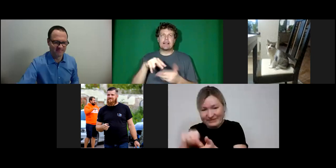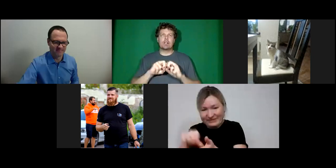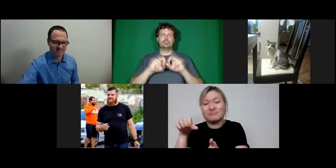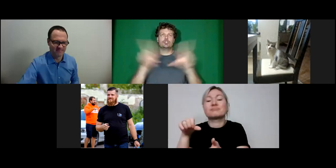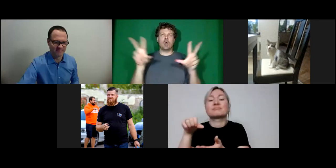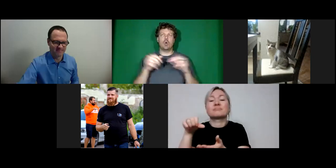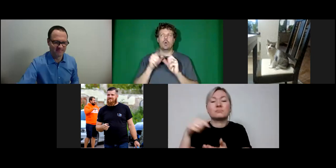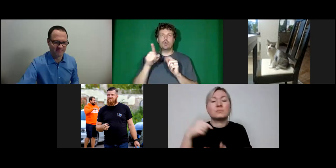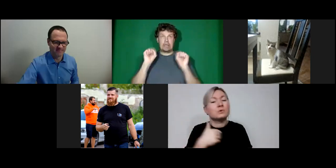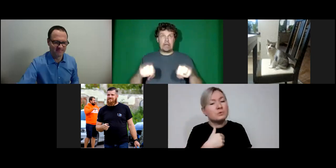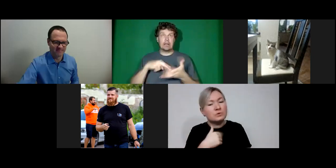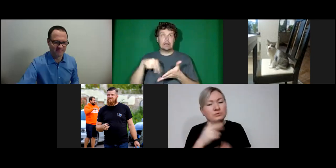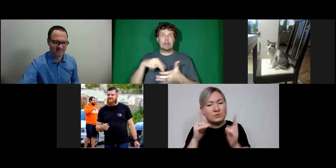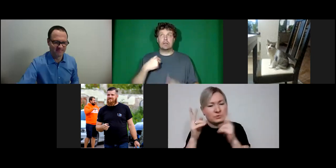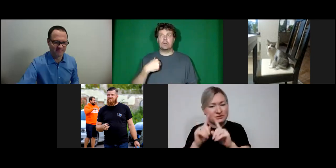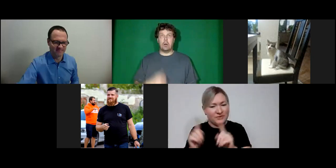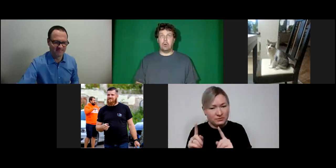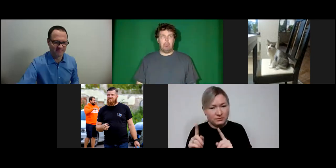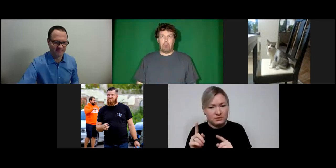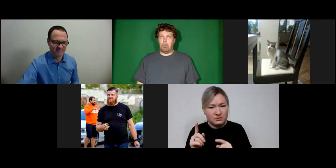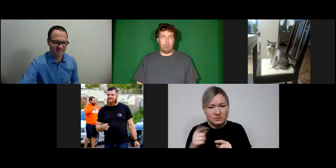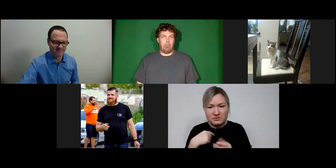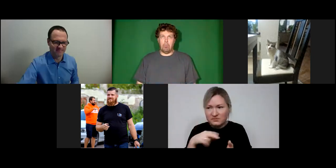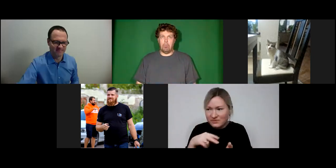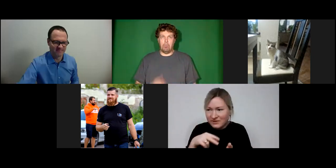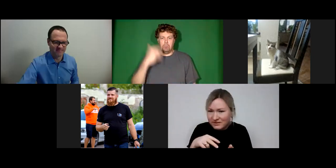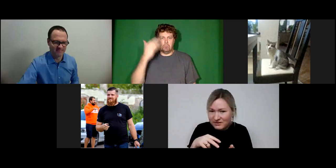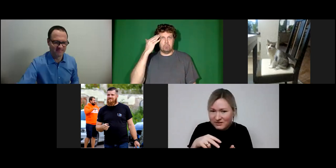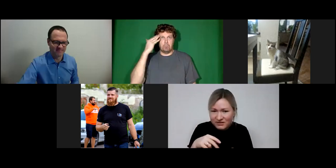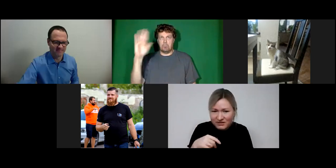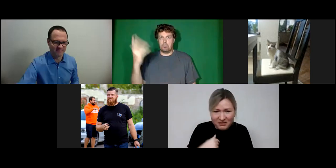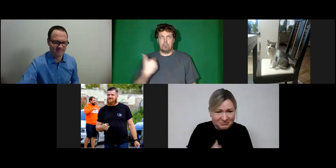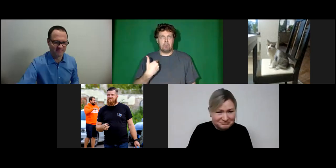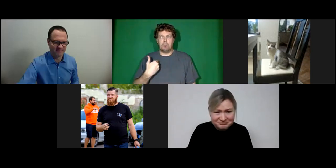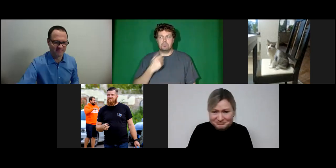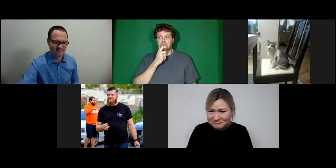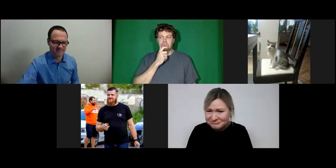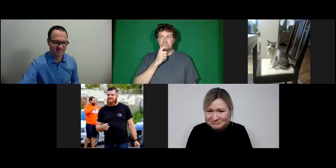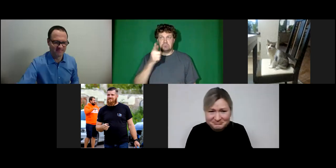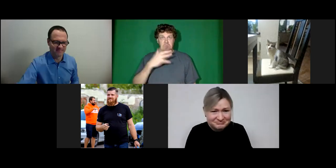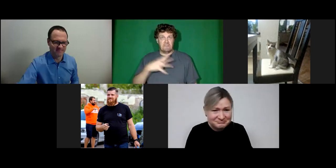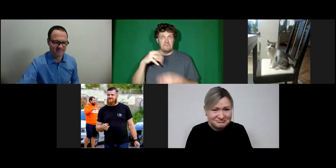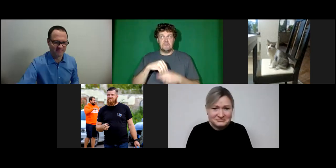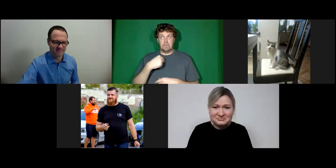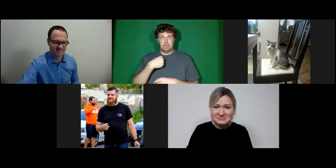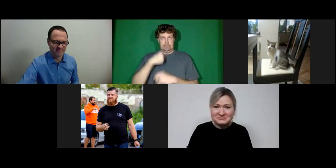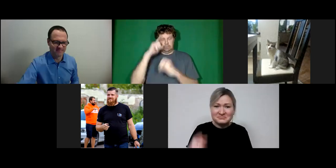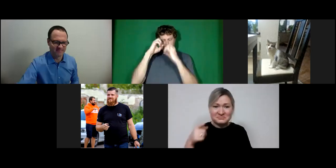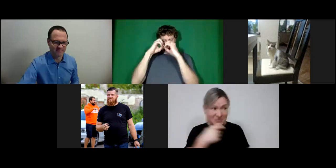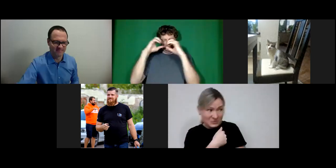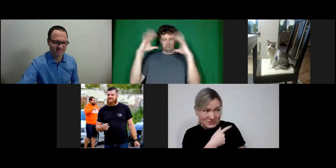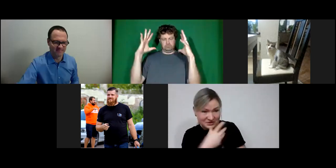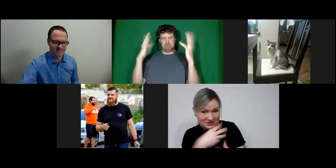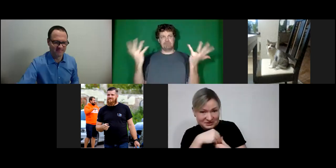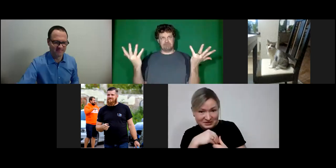competition. So we had this conversation and they asked me, can you dance? And I said, no. I have no